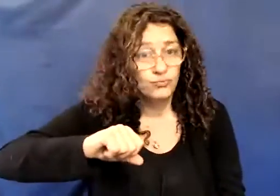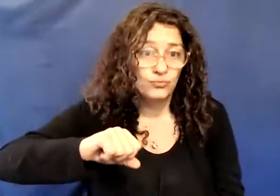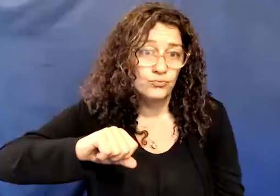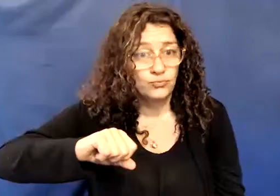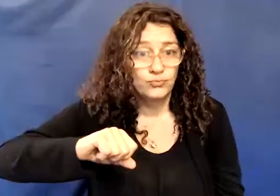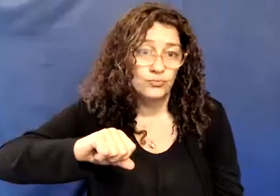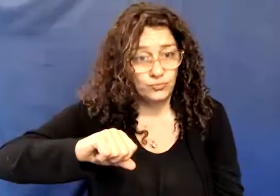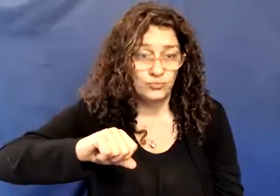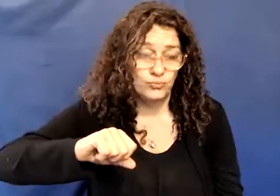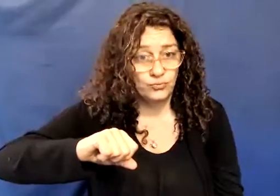listen.